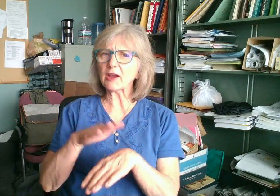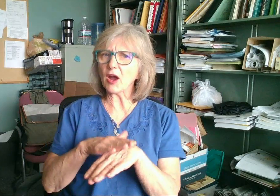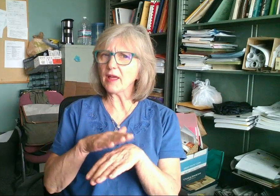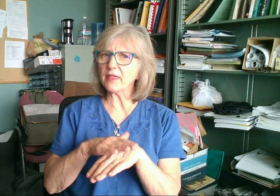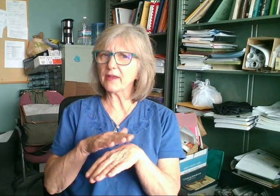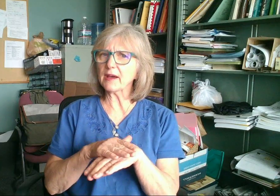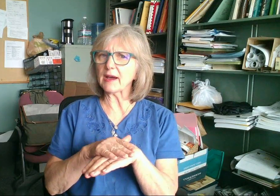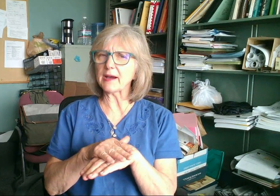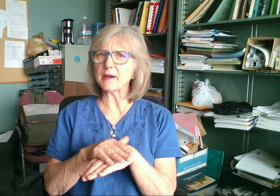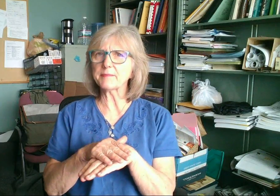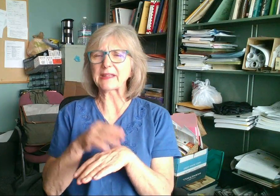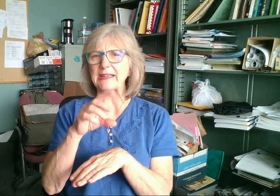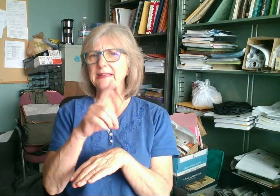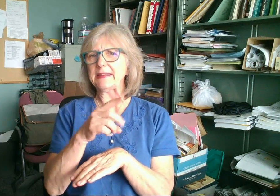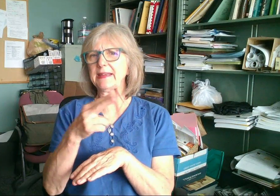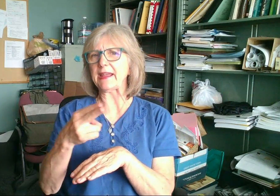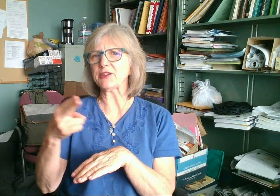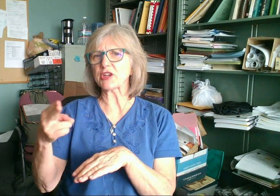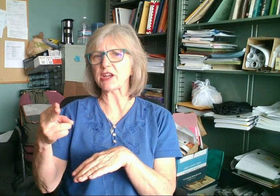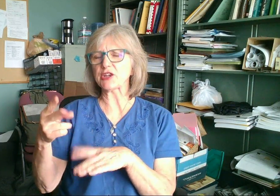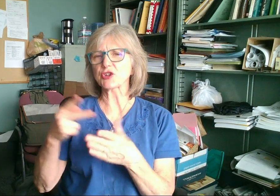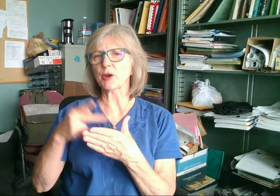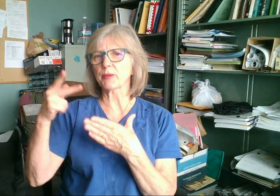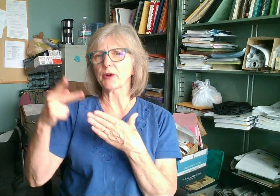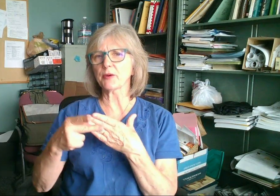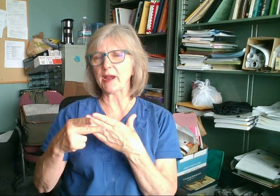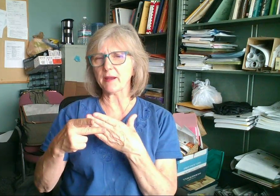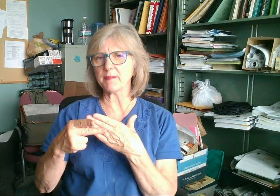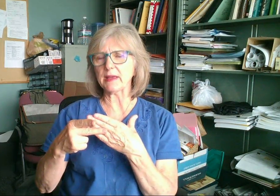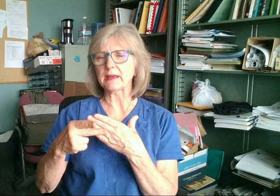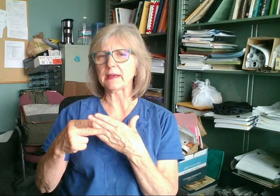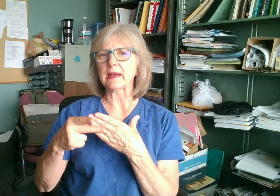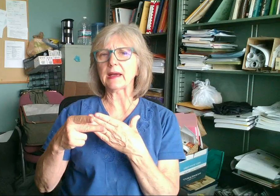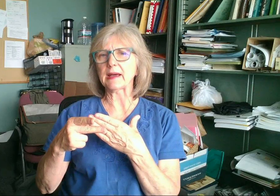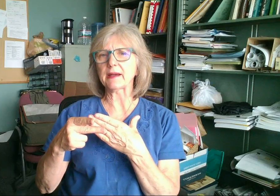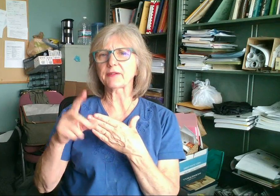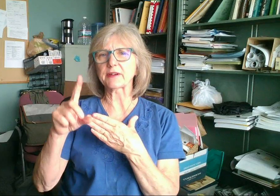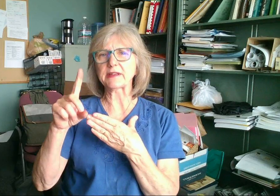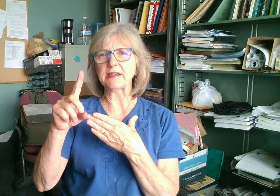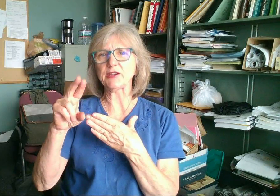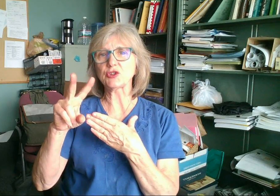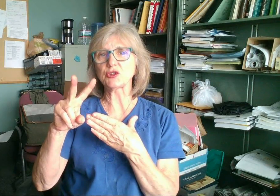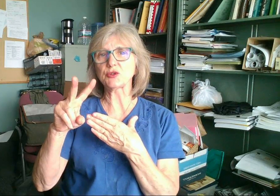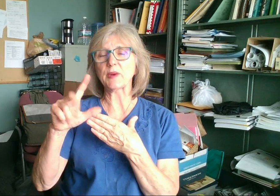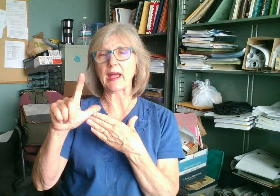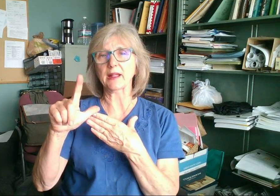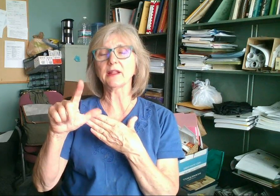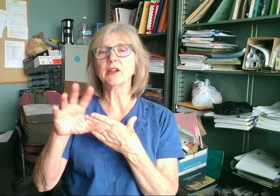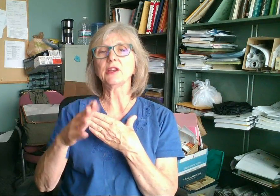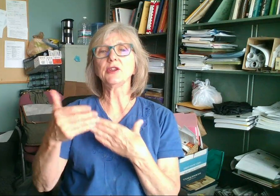think on the DHH program for D2L,